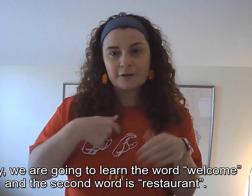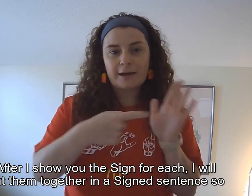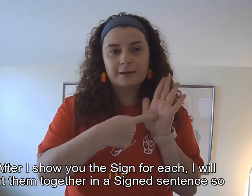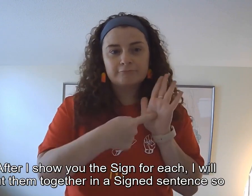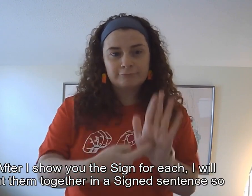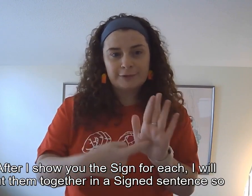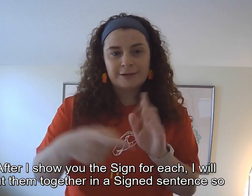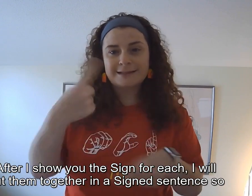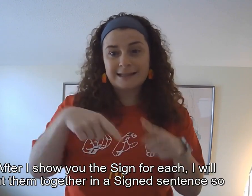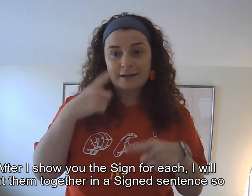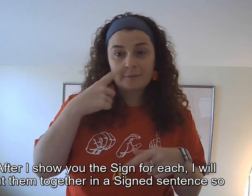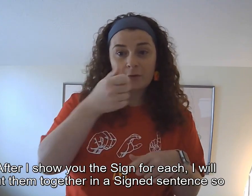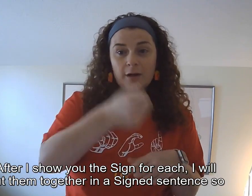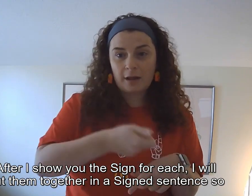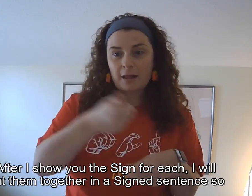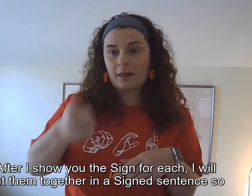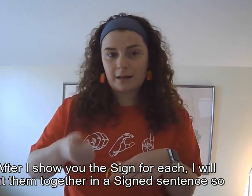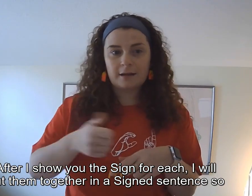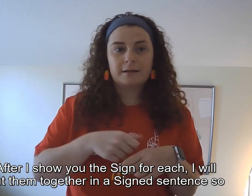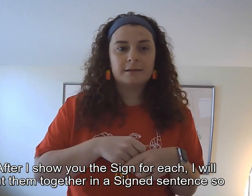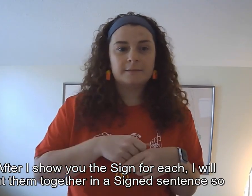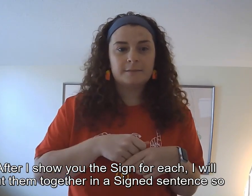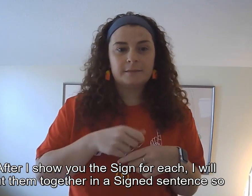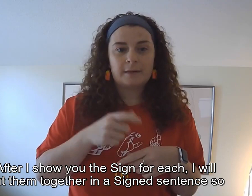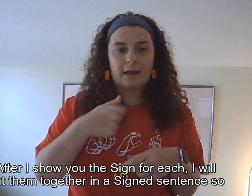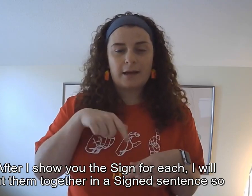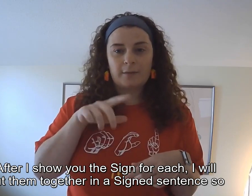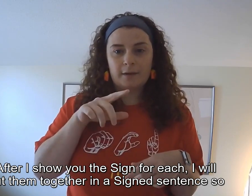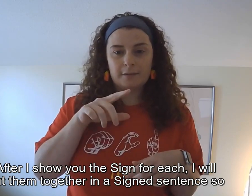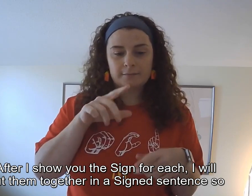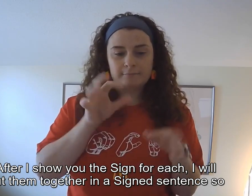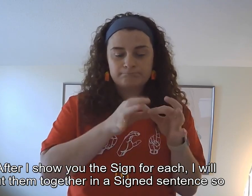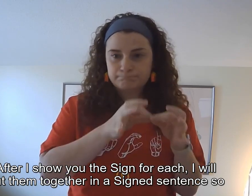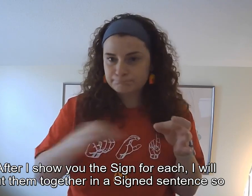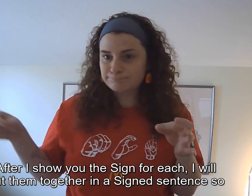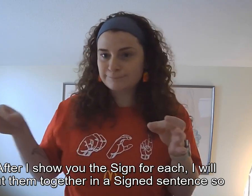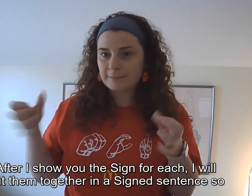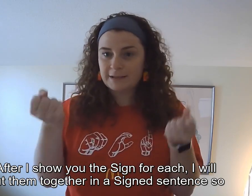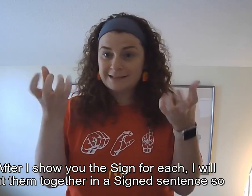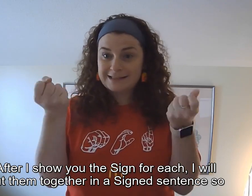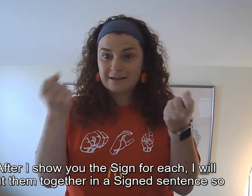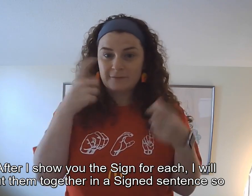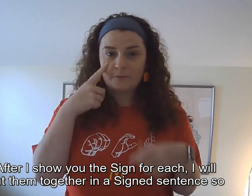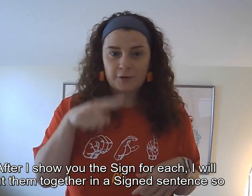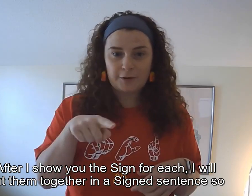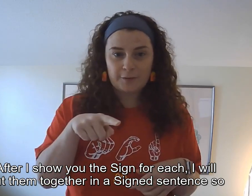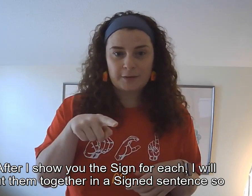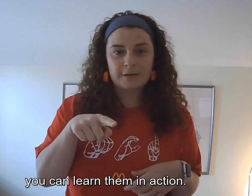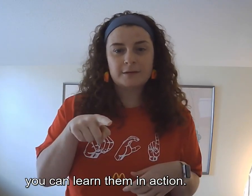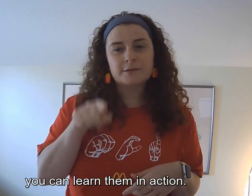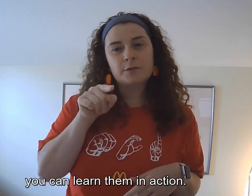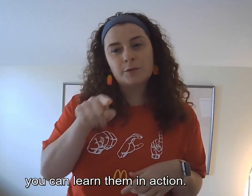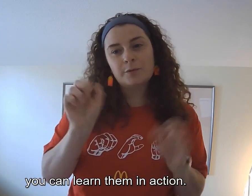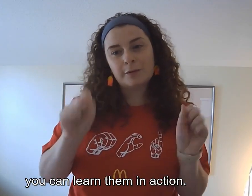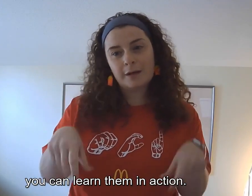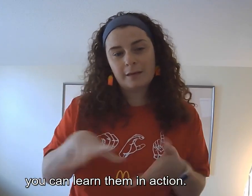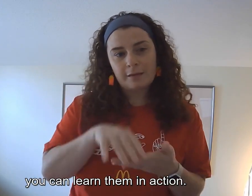After I show you the sign for each, I'll put them together in a signed sentence so you can learn them in